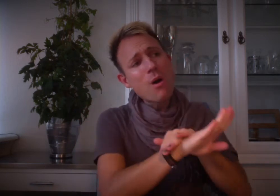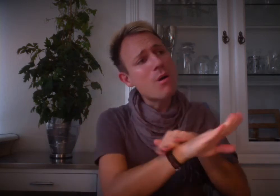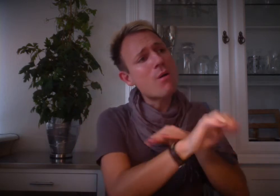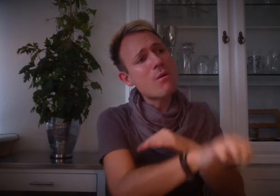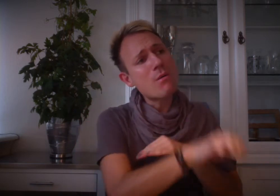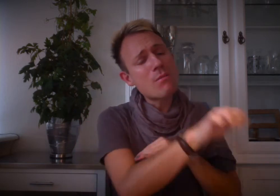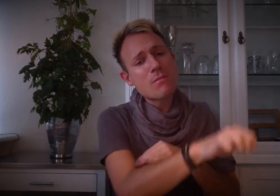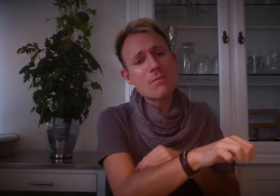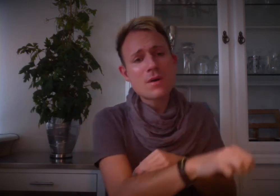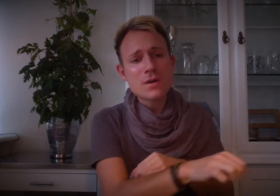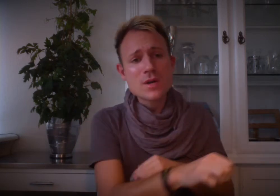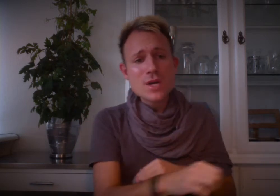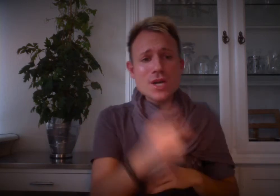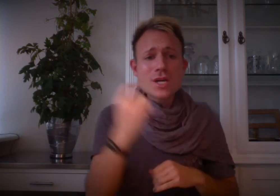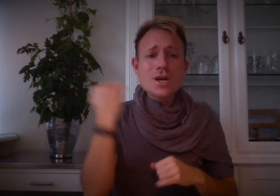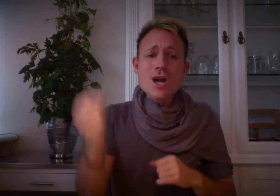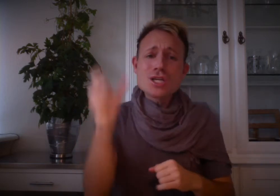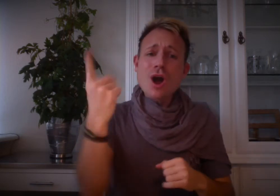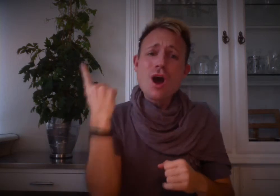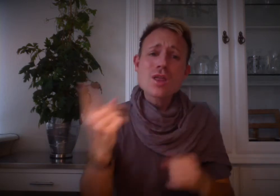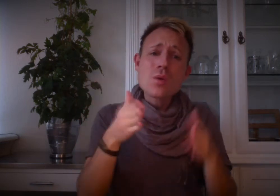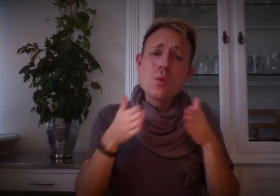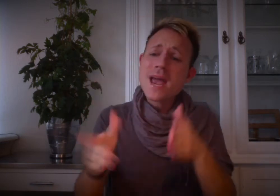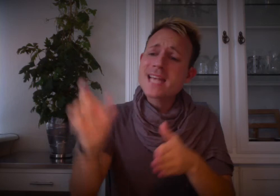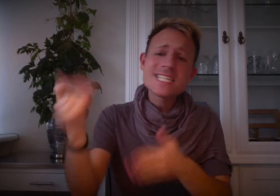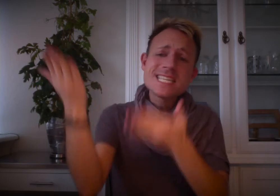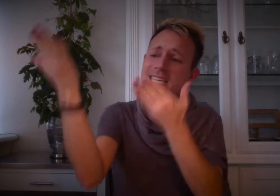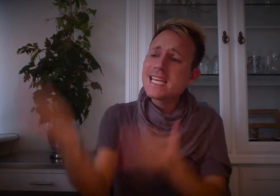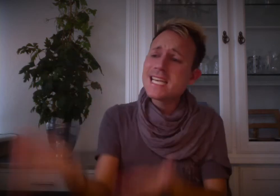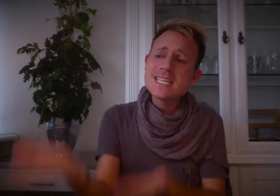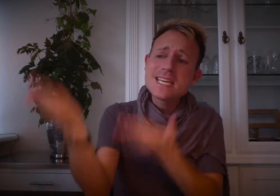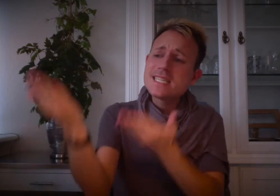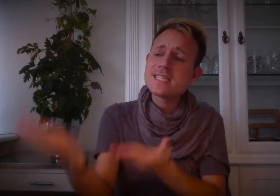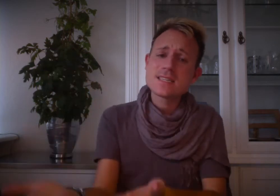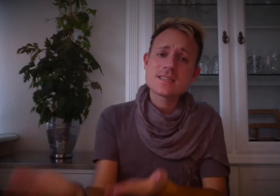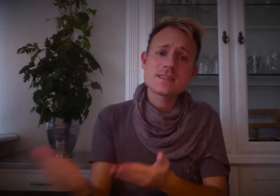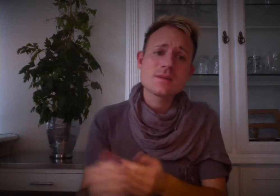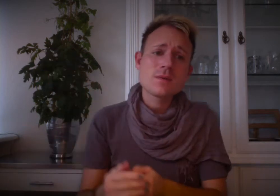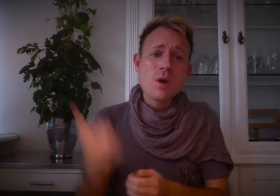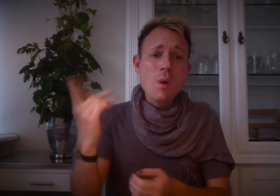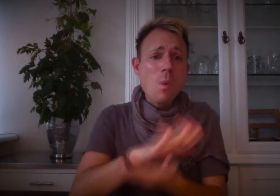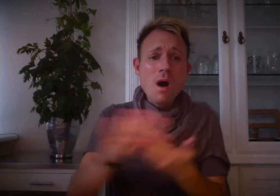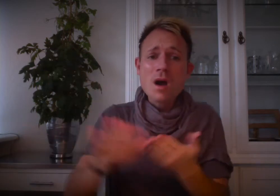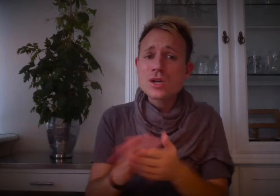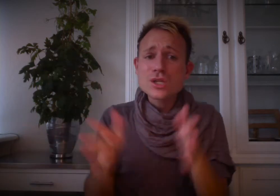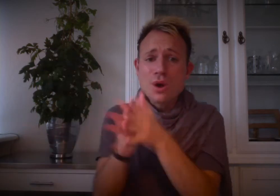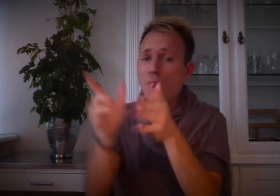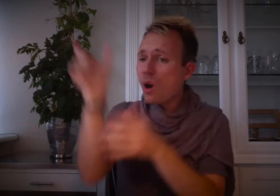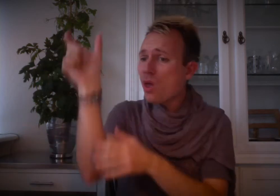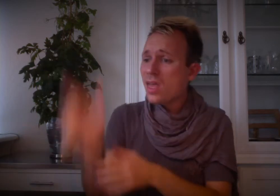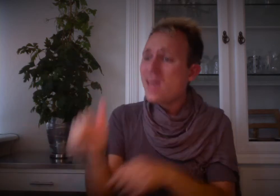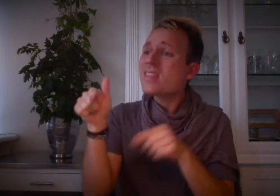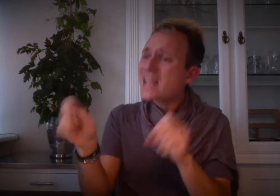She just just where she is But no one's told her that's